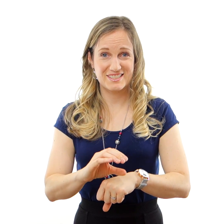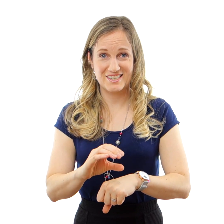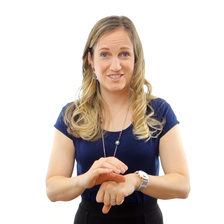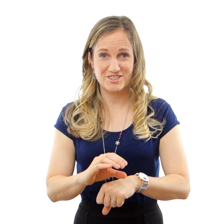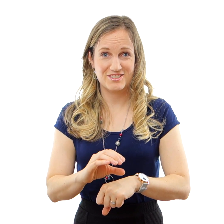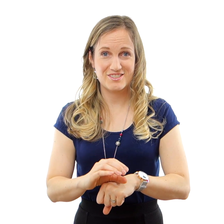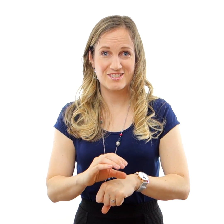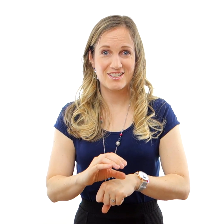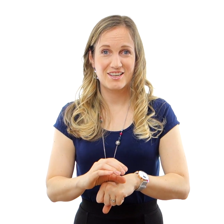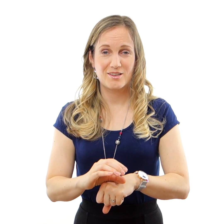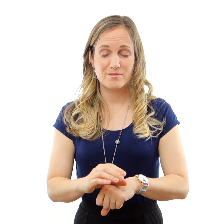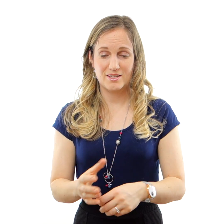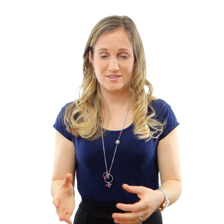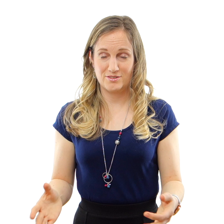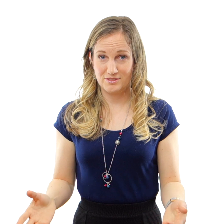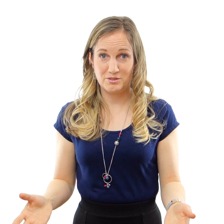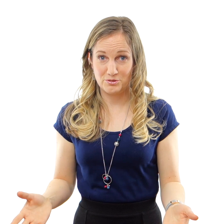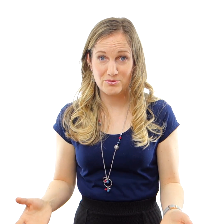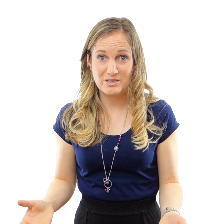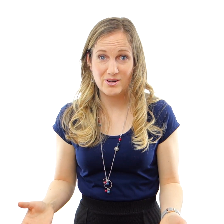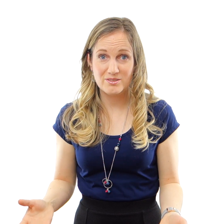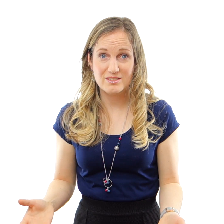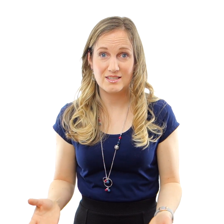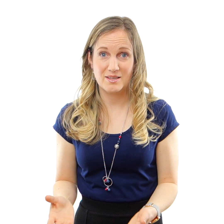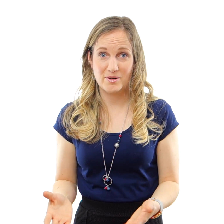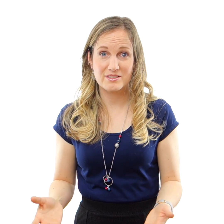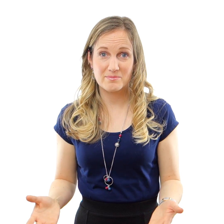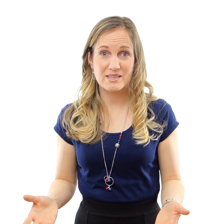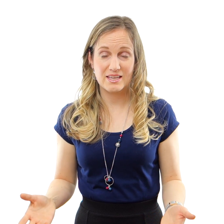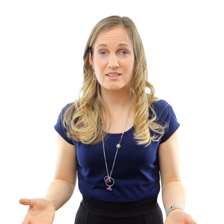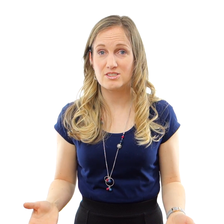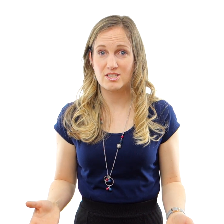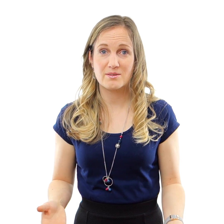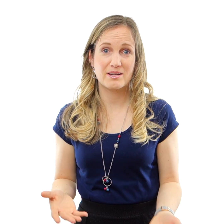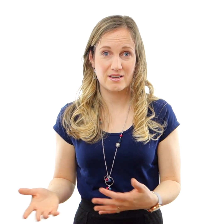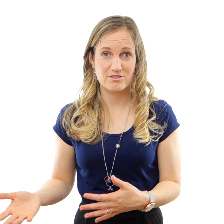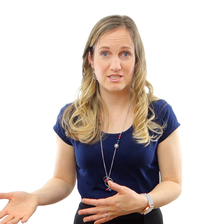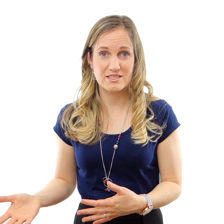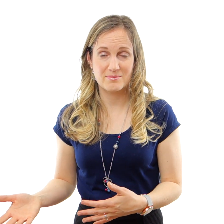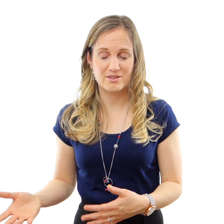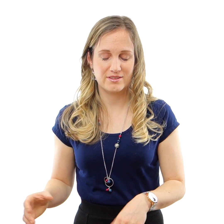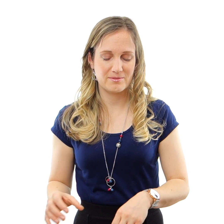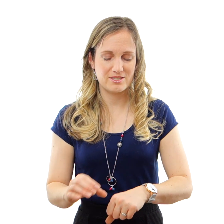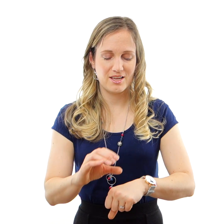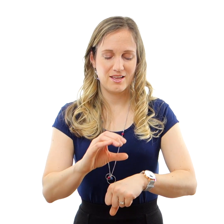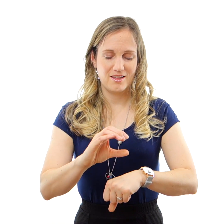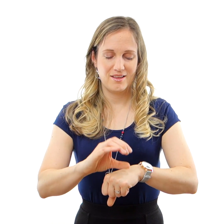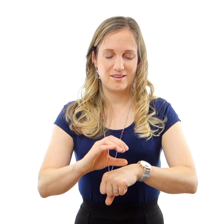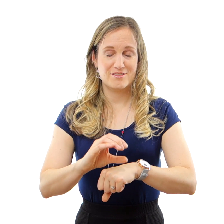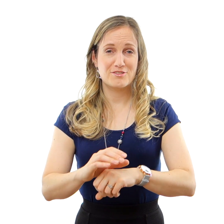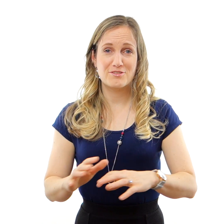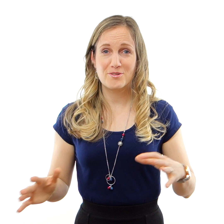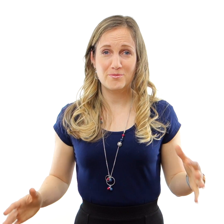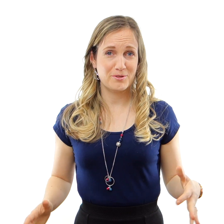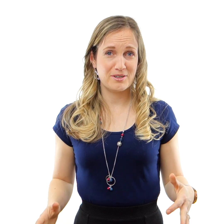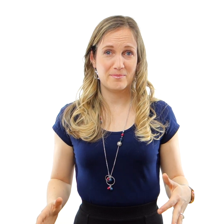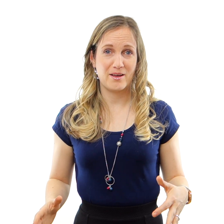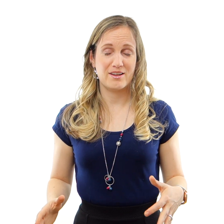sign church, because they're little 3-year-olds and they barely speak English anyway. Now you're teaching them another language. Don't worry about